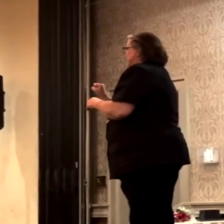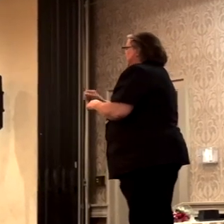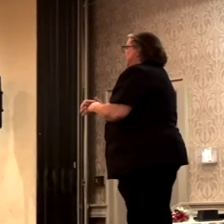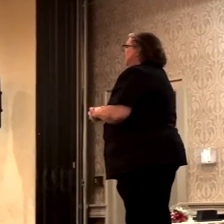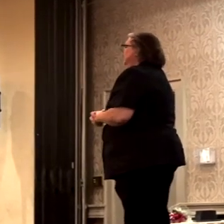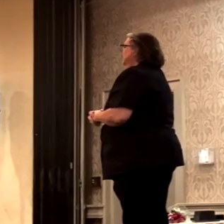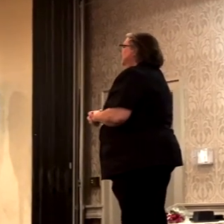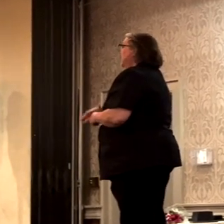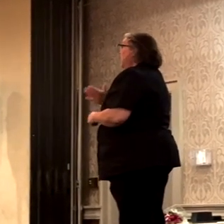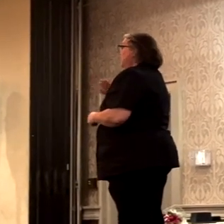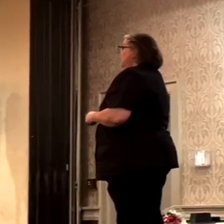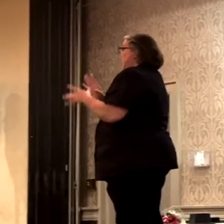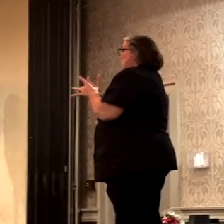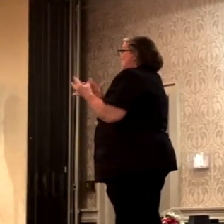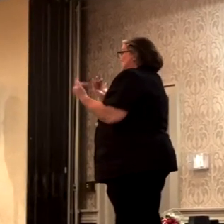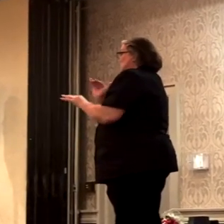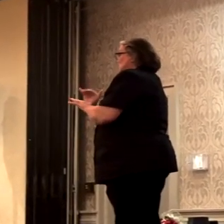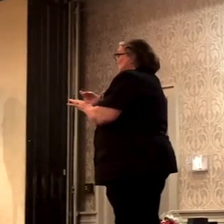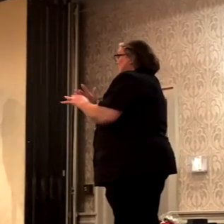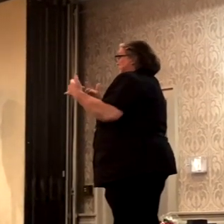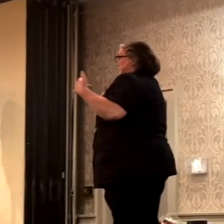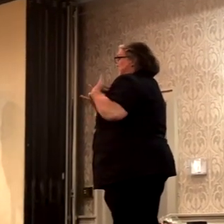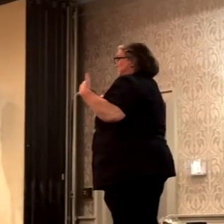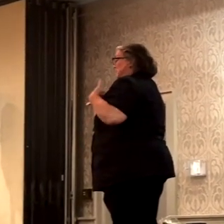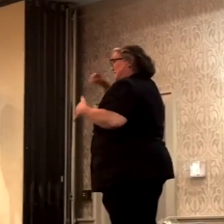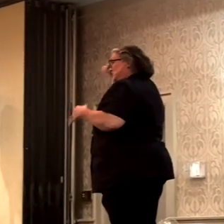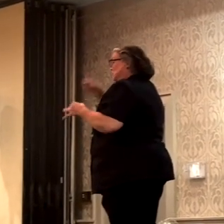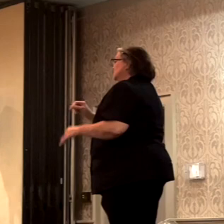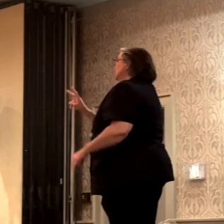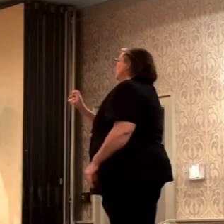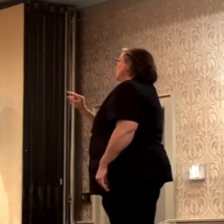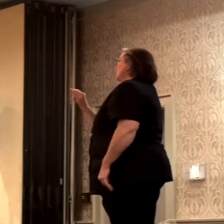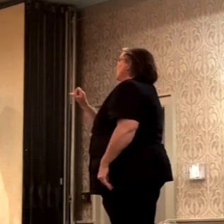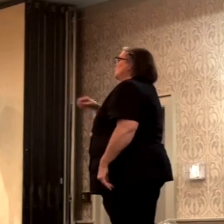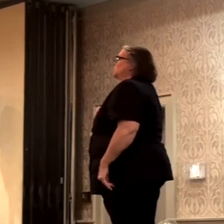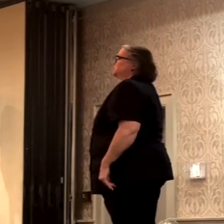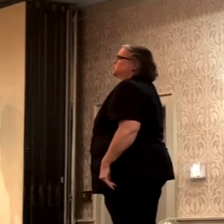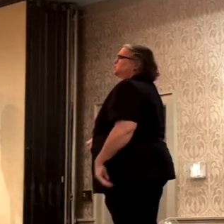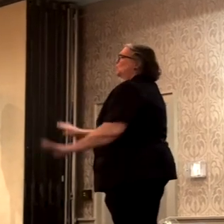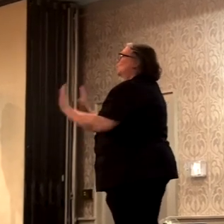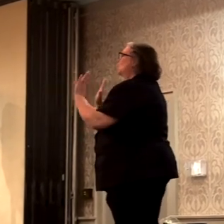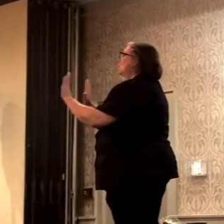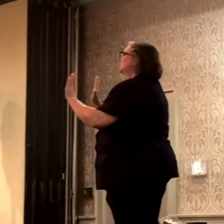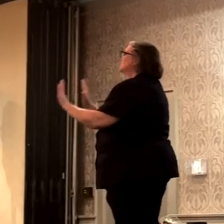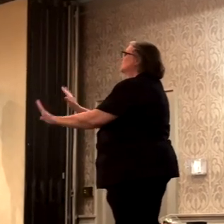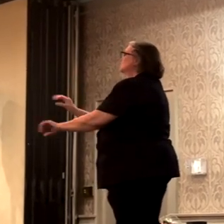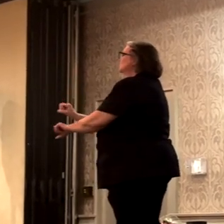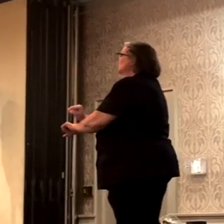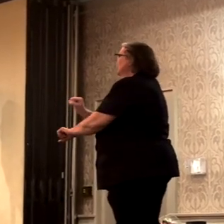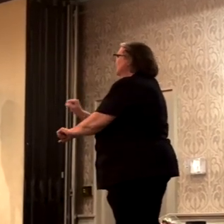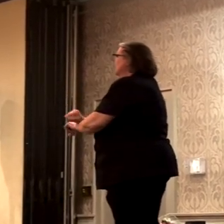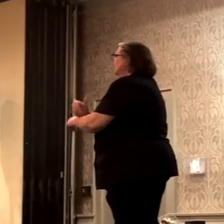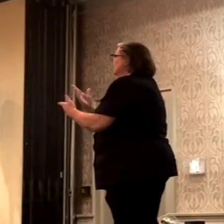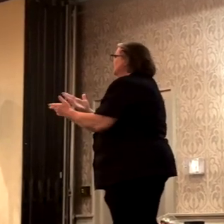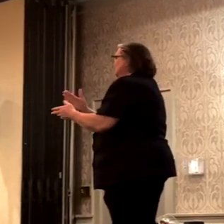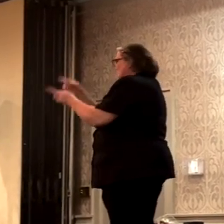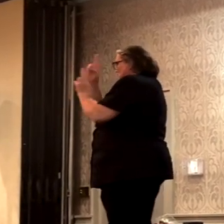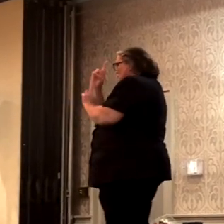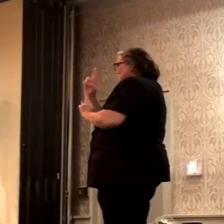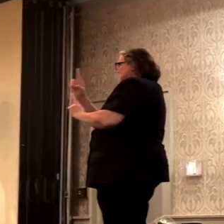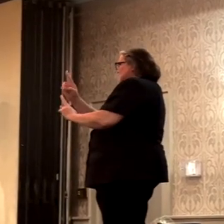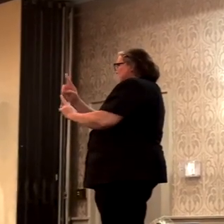My remarks this evening concerning Justice Vogel's remarkable career are